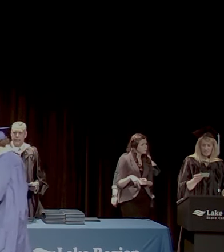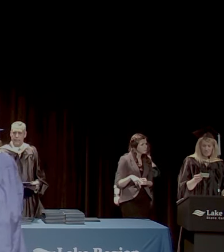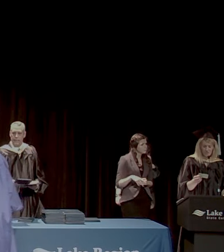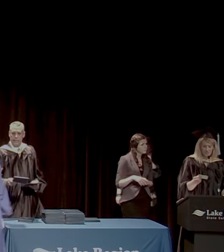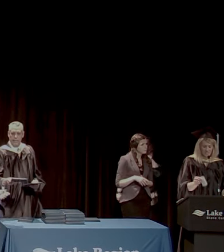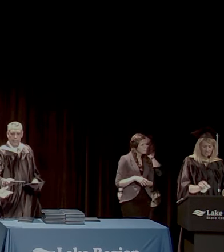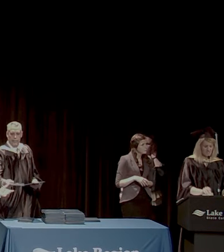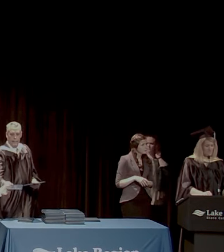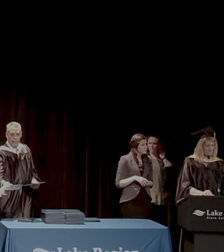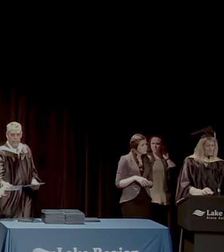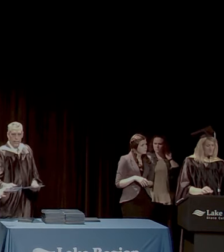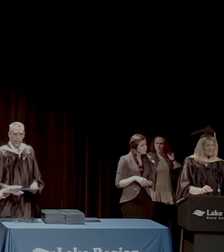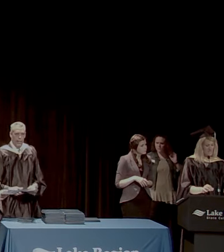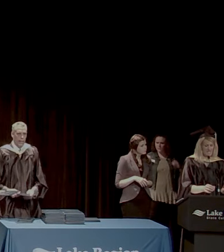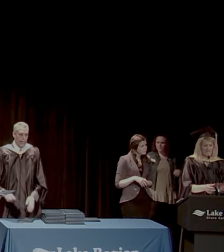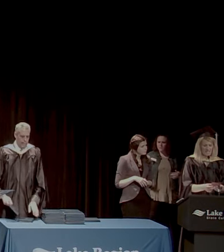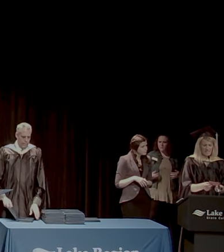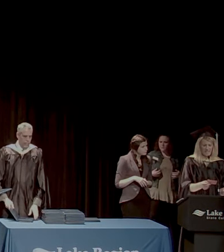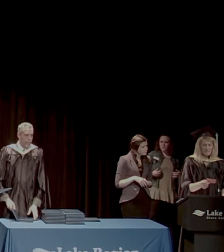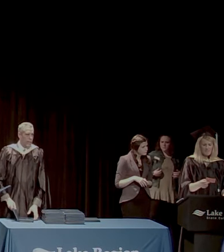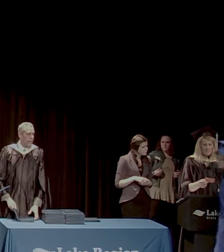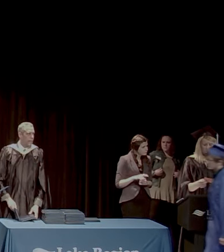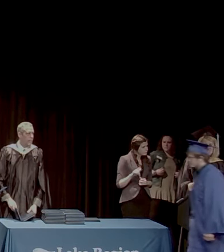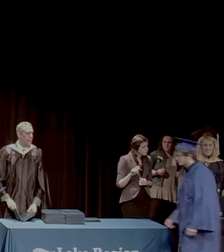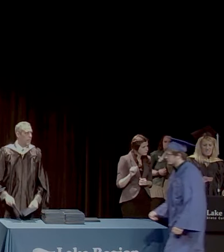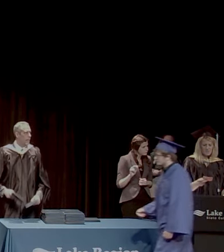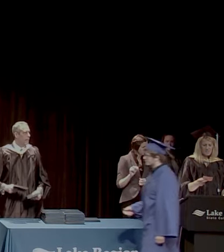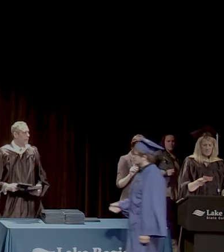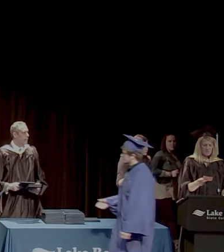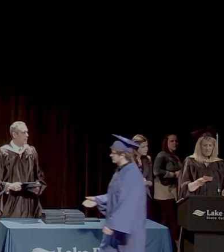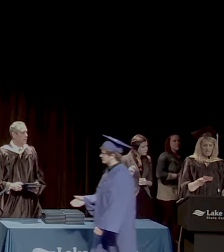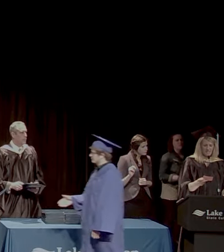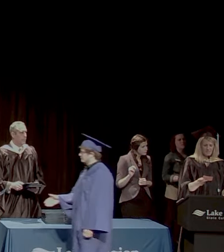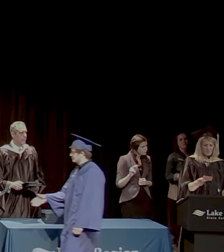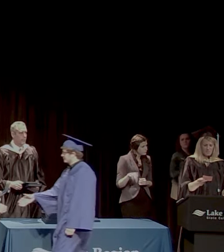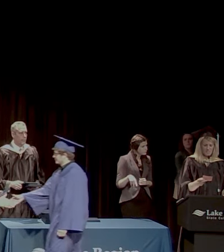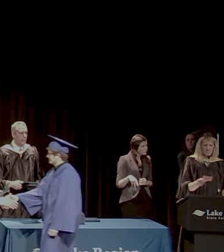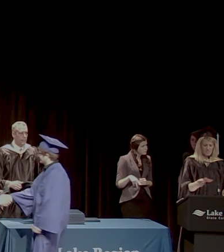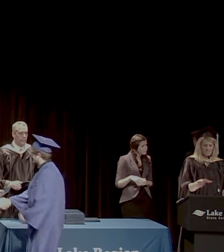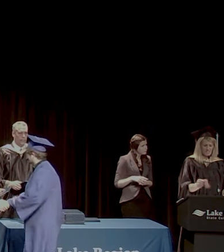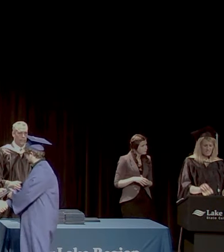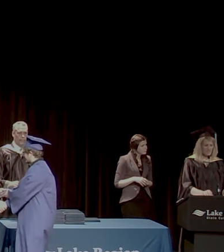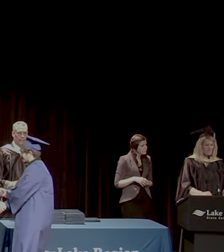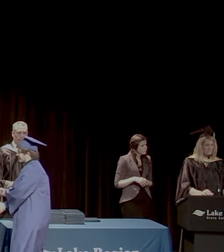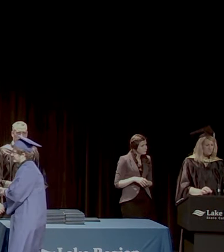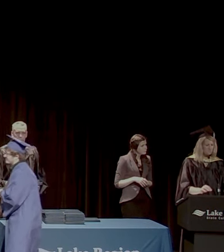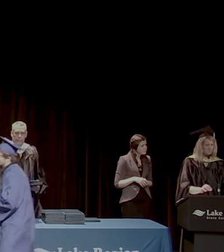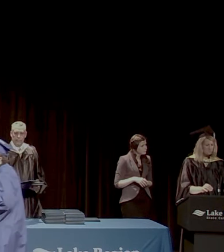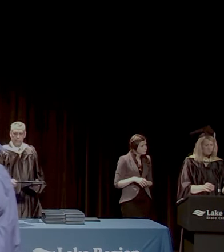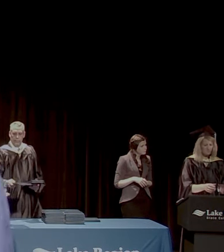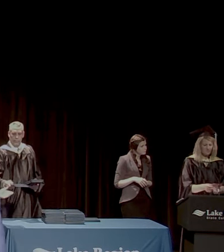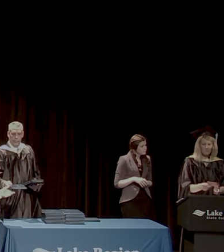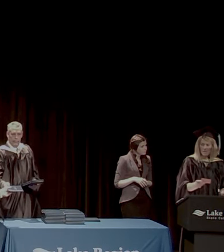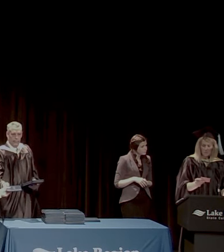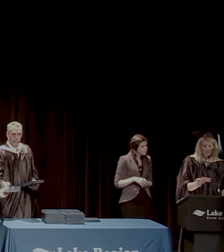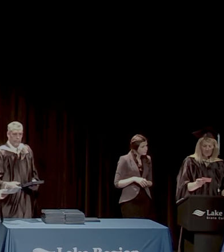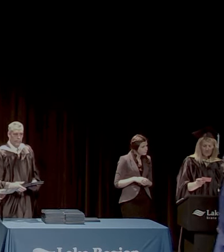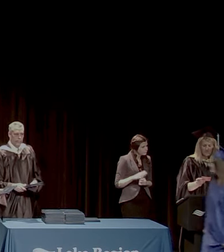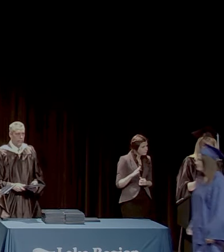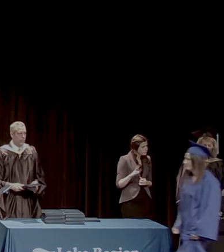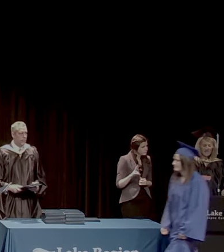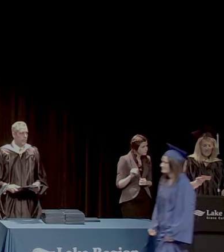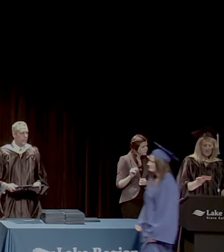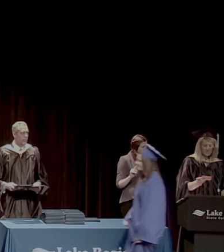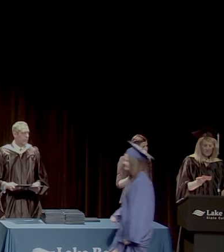Science, Fitness Trainer Technician. Landon Peterson, Associate in Applied Science, Wind Energy Technician.